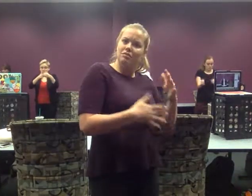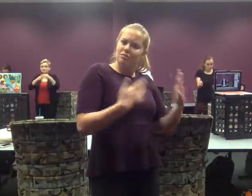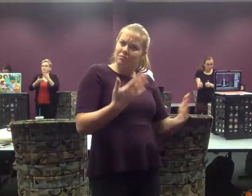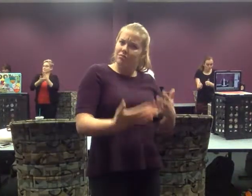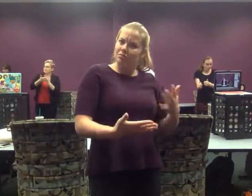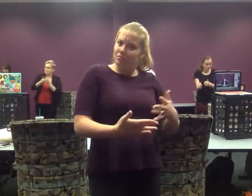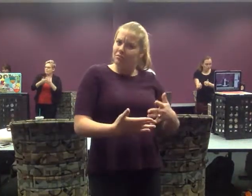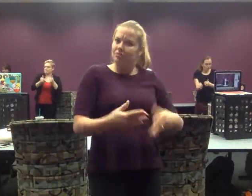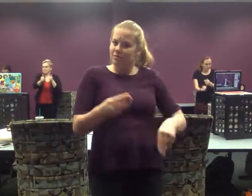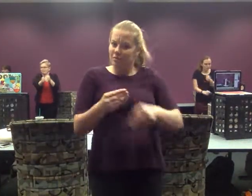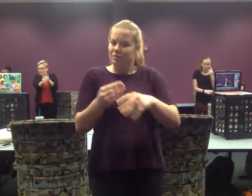Well, think about it for a moment.